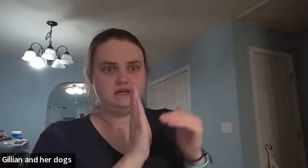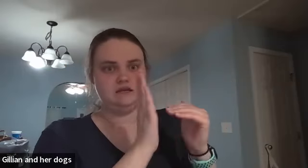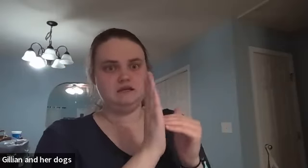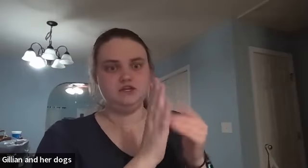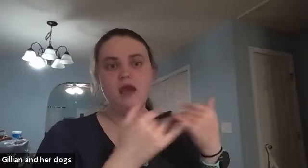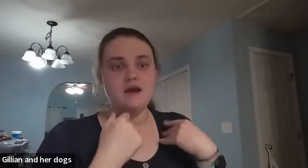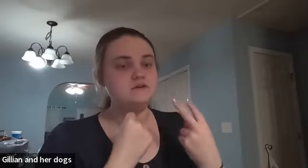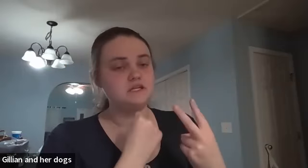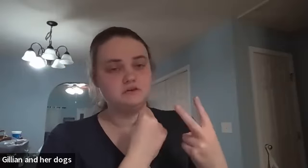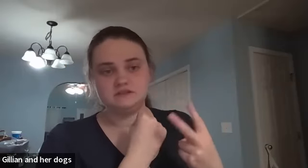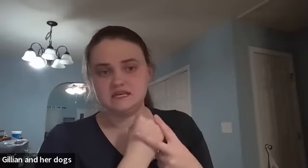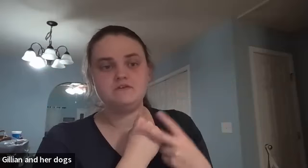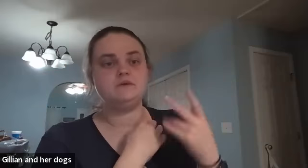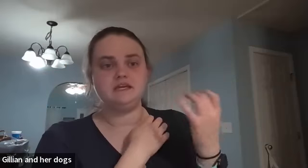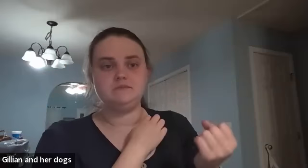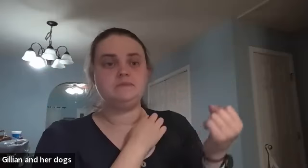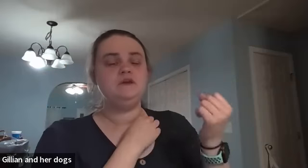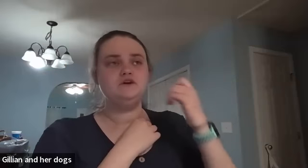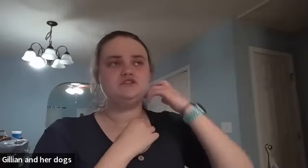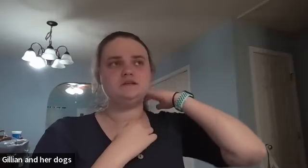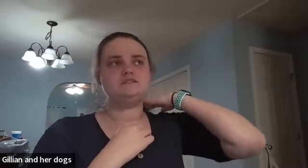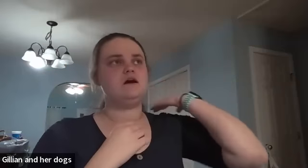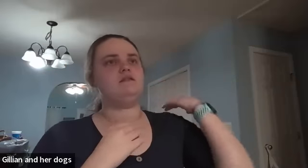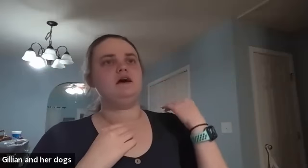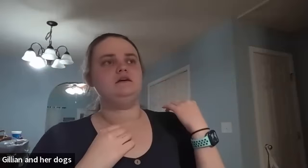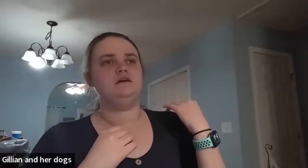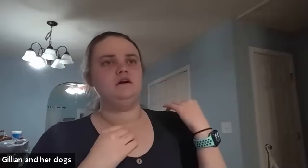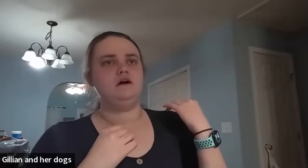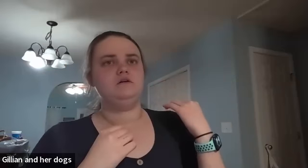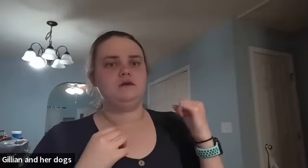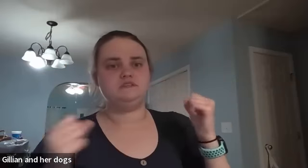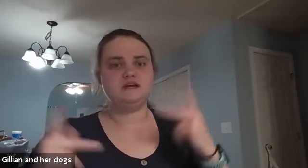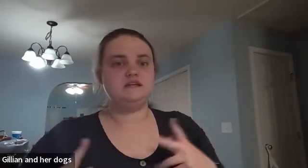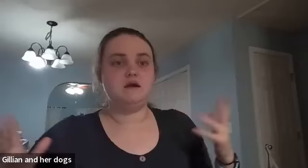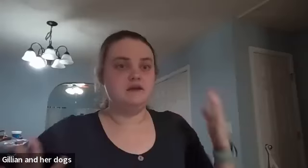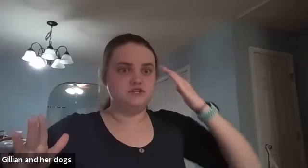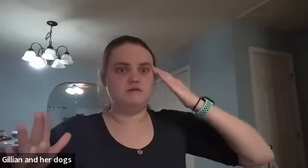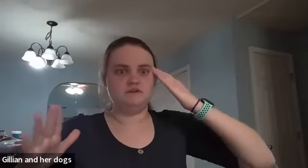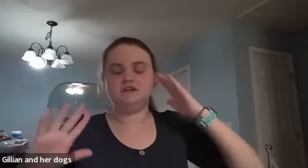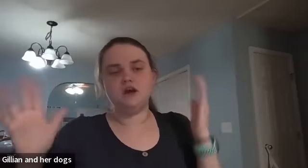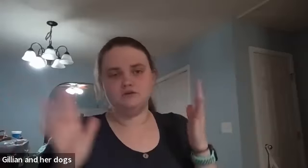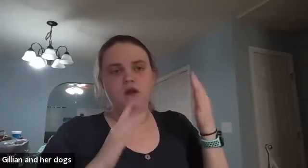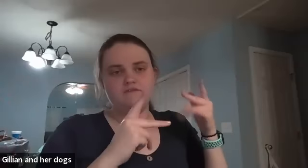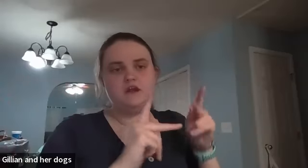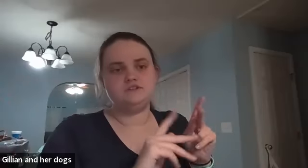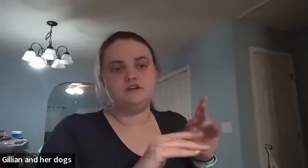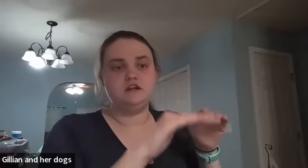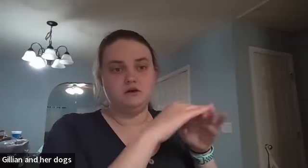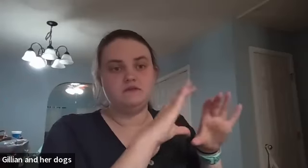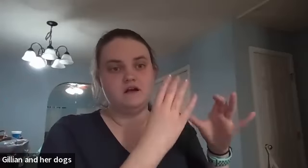and again. You have them and you can save them and keep them. So it's not like, okay, we signed it, now I have to know everything. No, you have the opportunity to go in the class